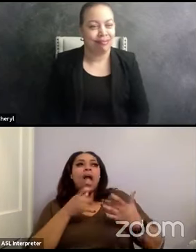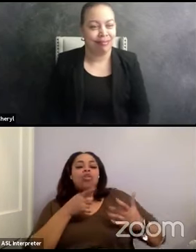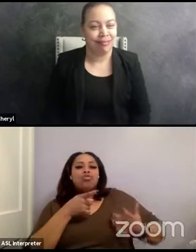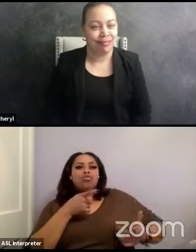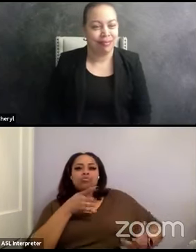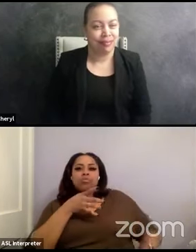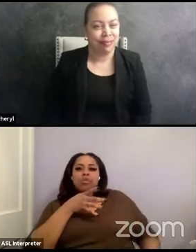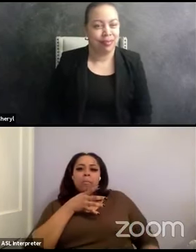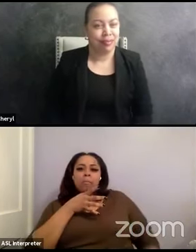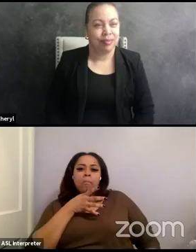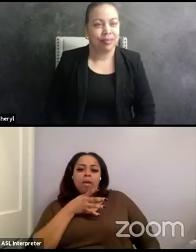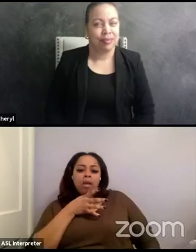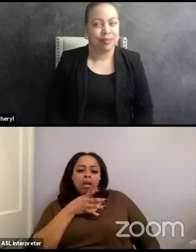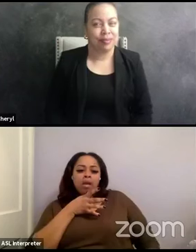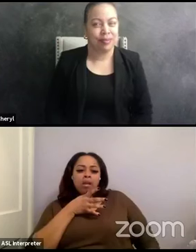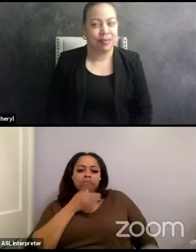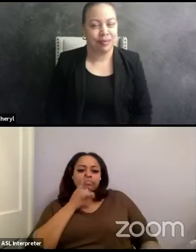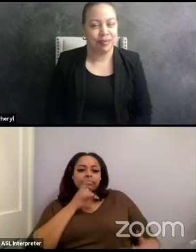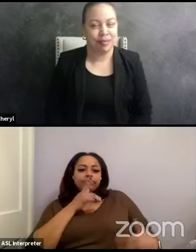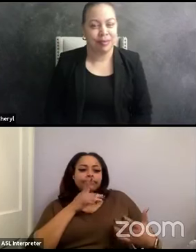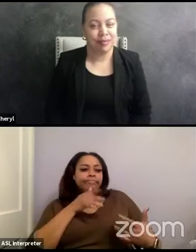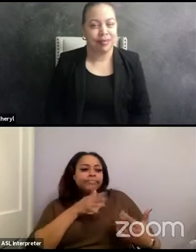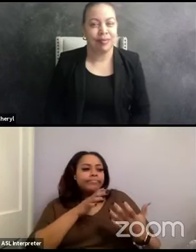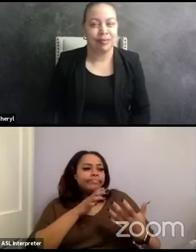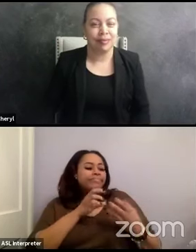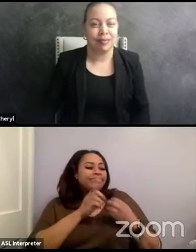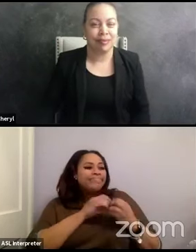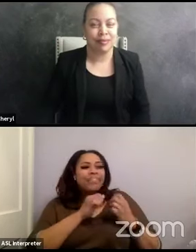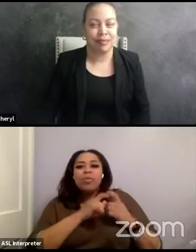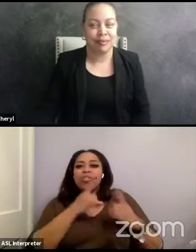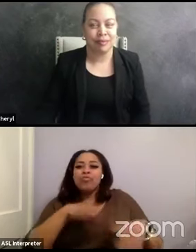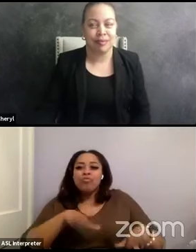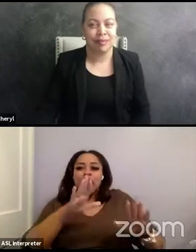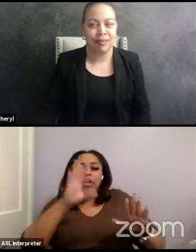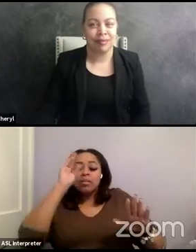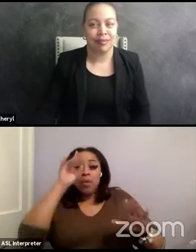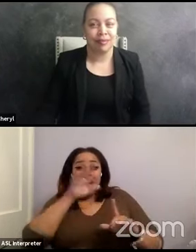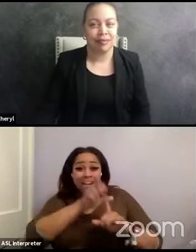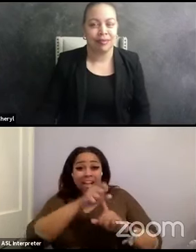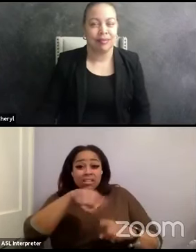mom reconcile with raising boys and catching